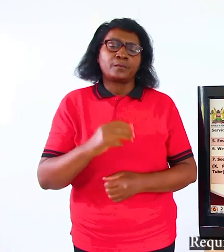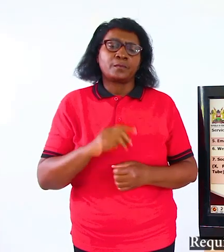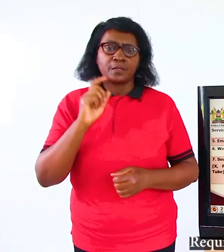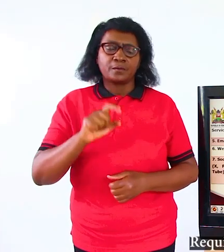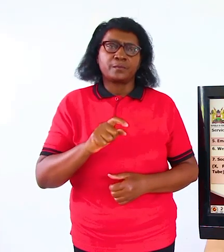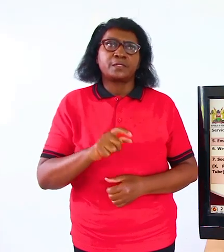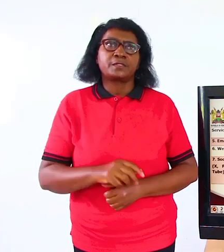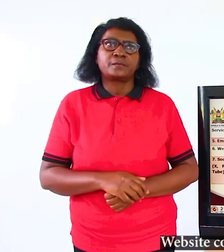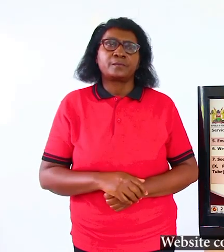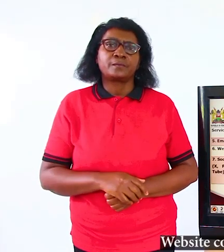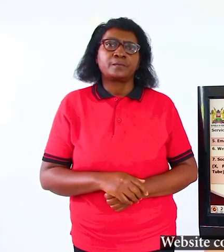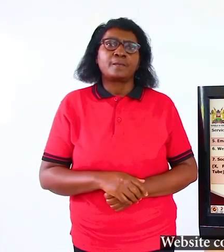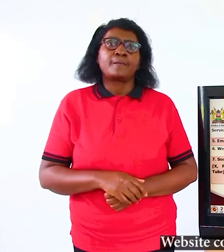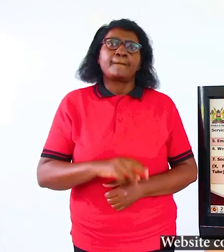Requirement: website correspondence.